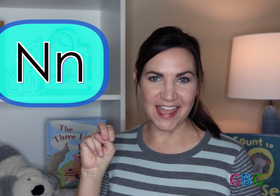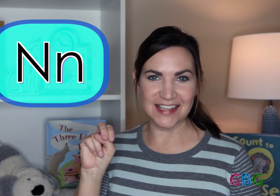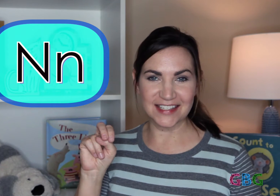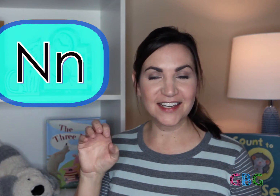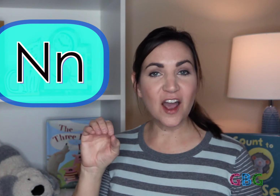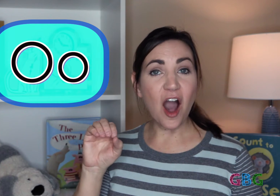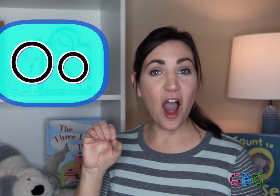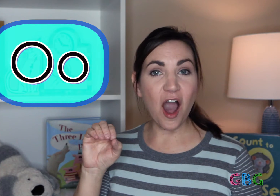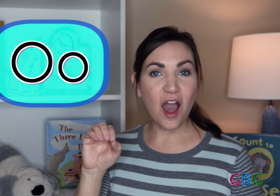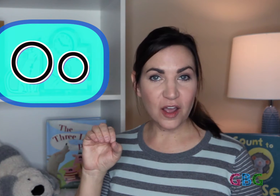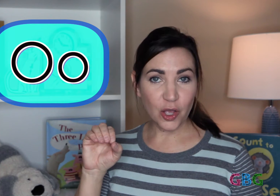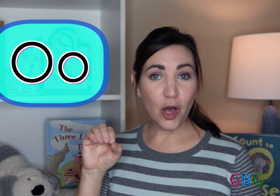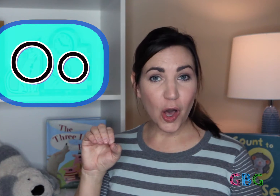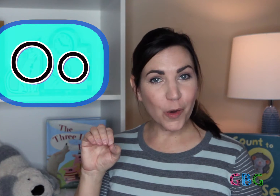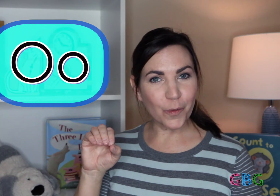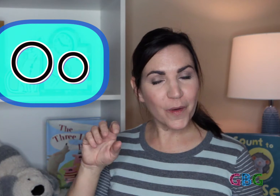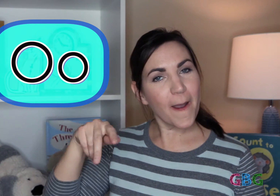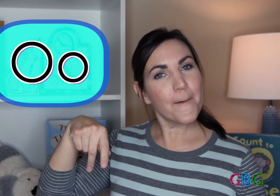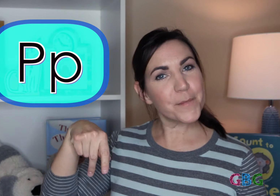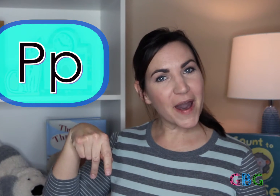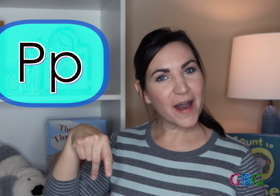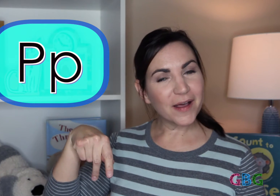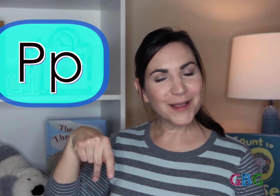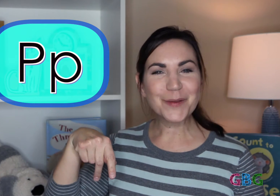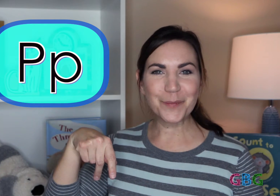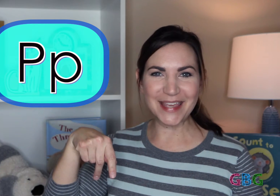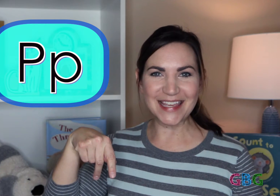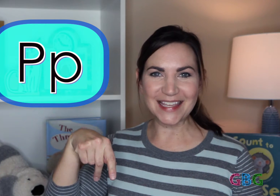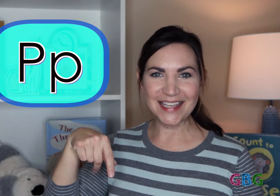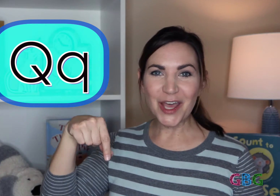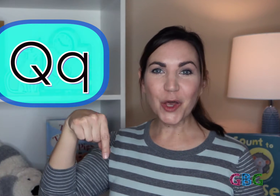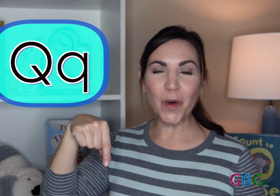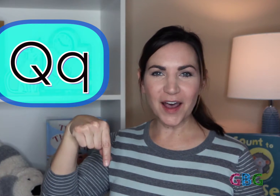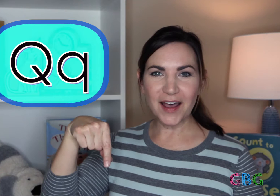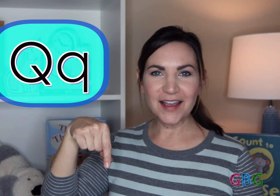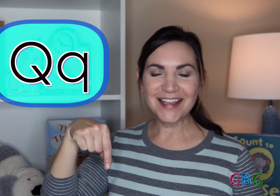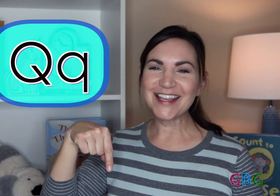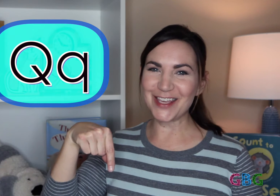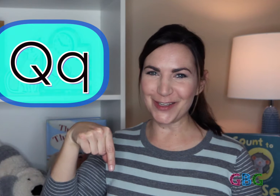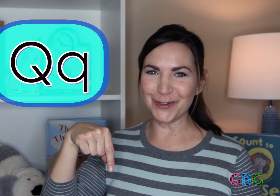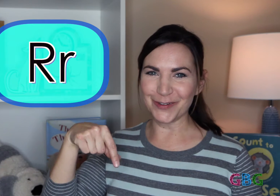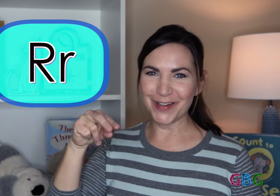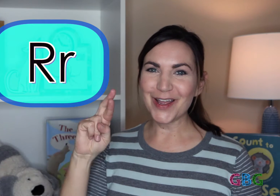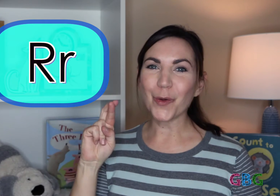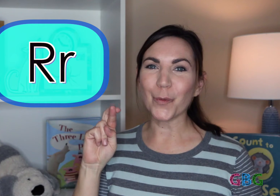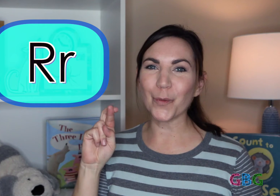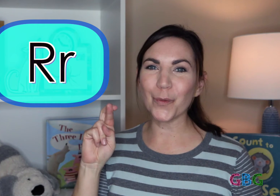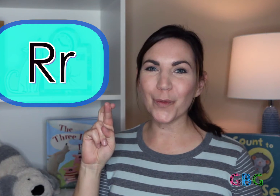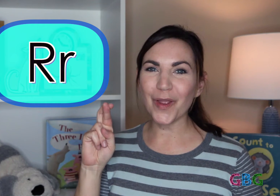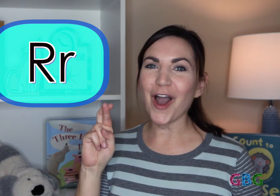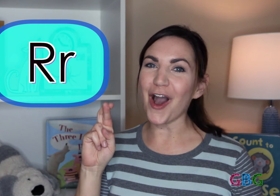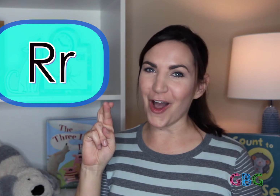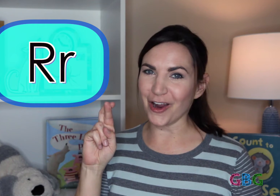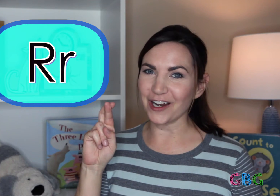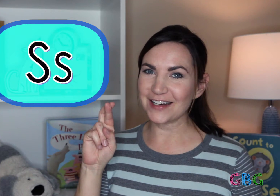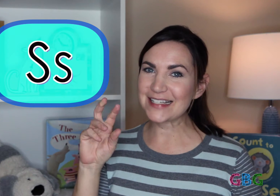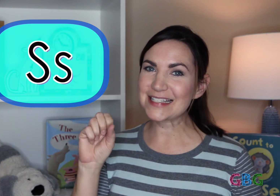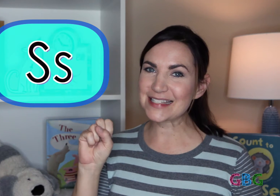N, O, P, Q, R,